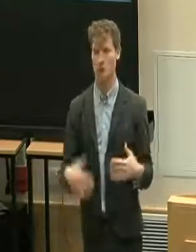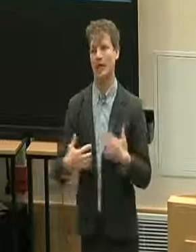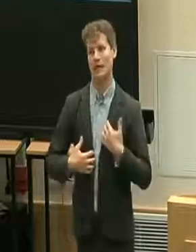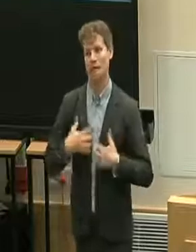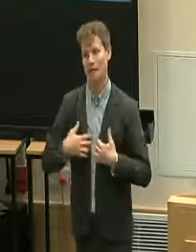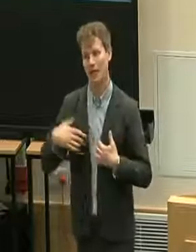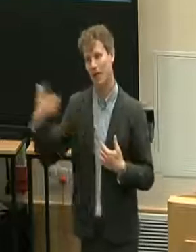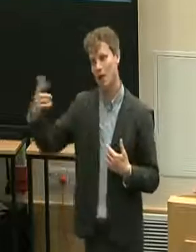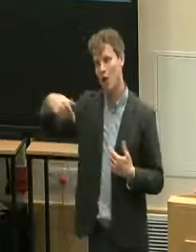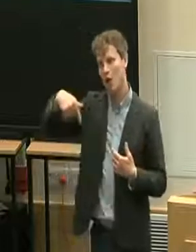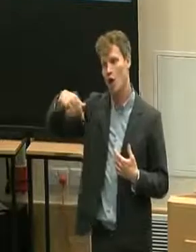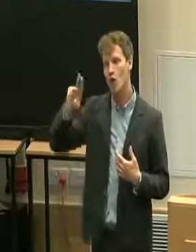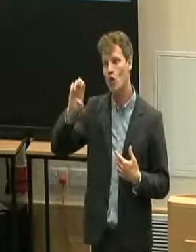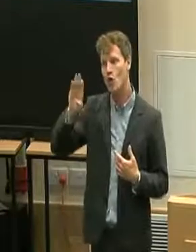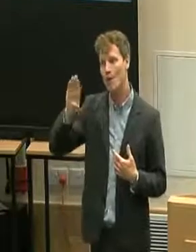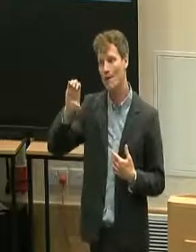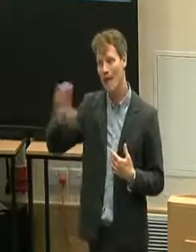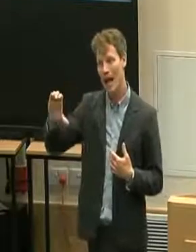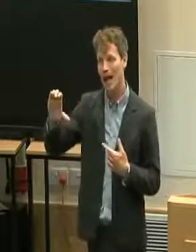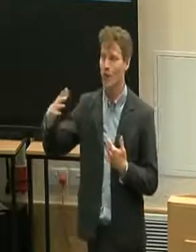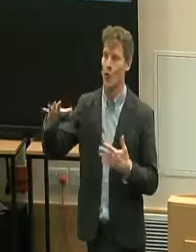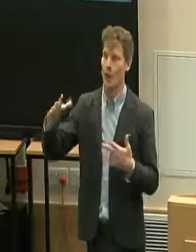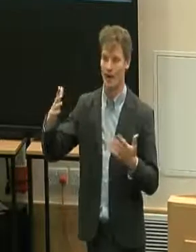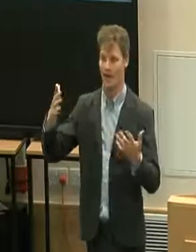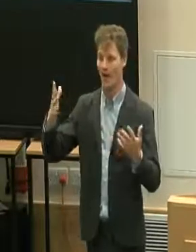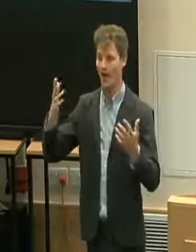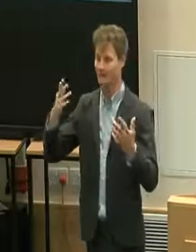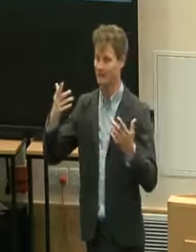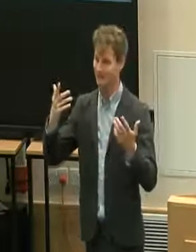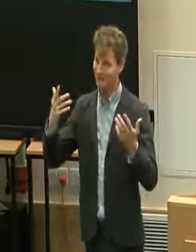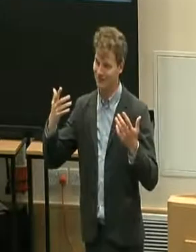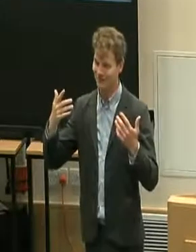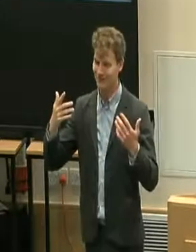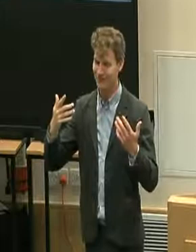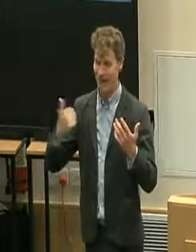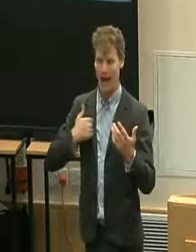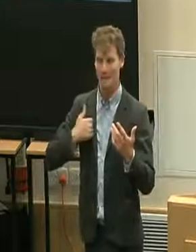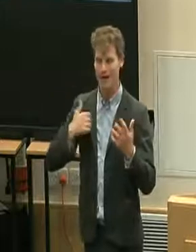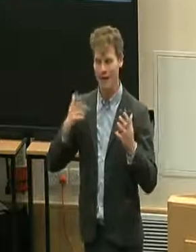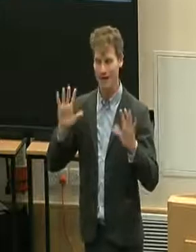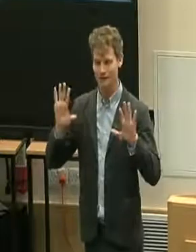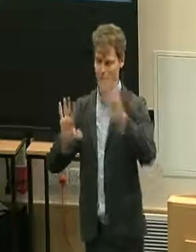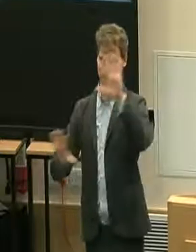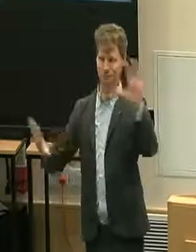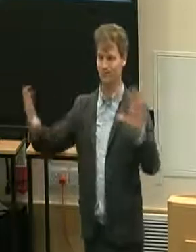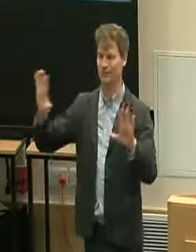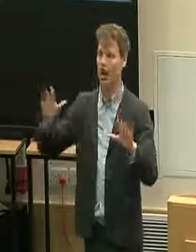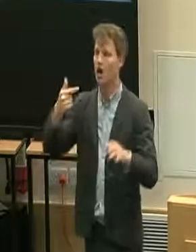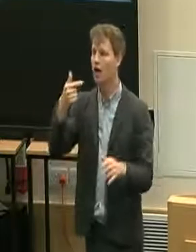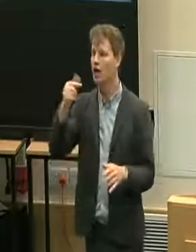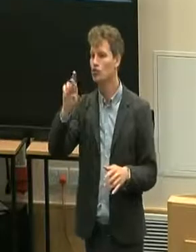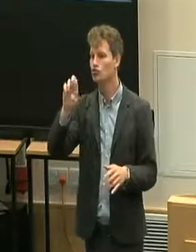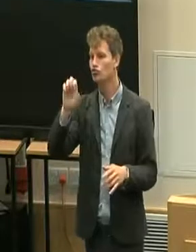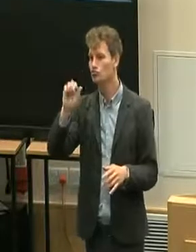the dynamics of Canadian politics, it's a funny thing to say. But Trudeau said, violating human